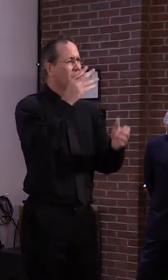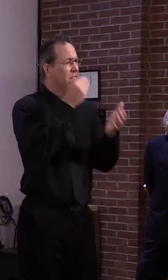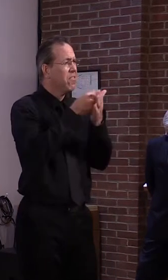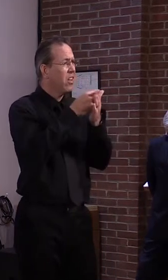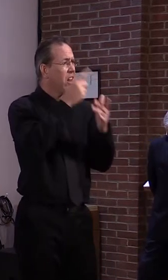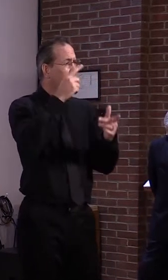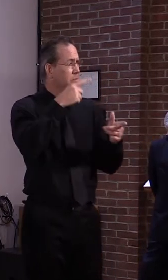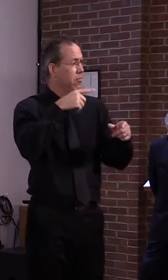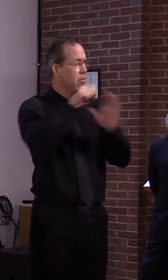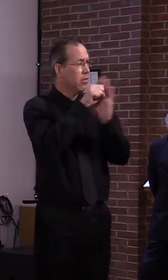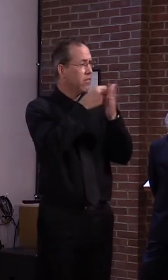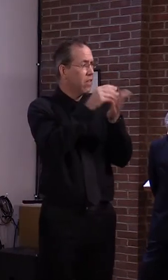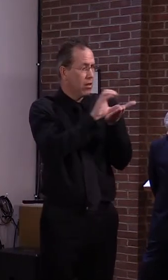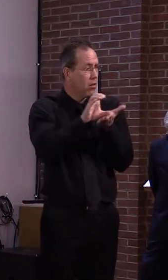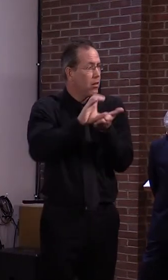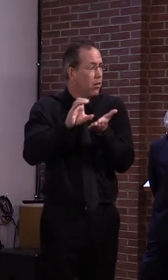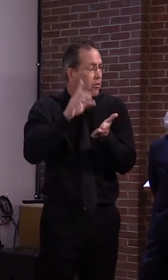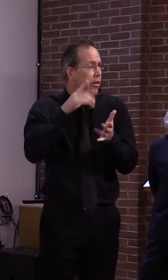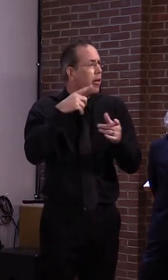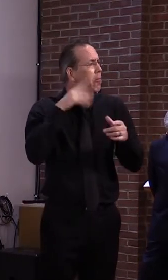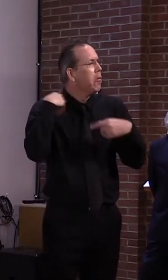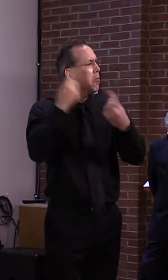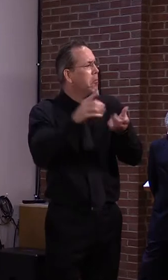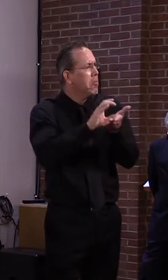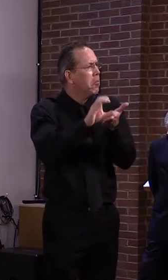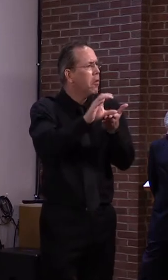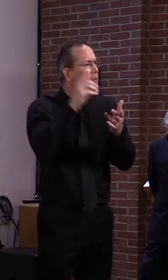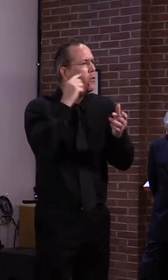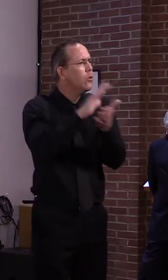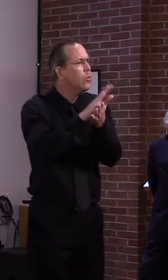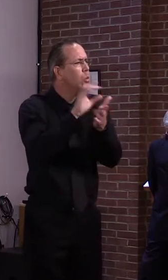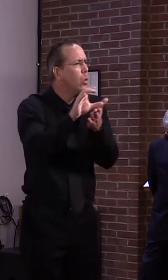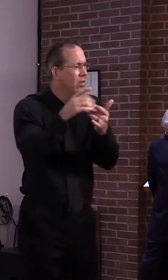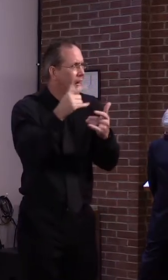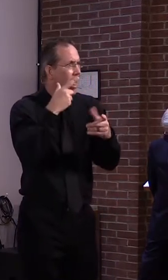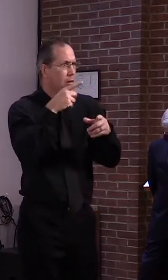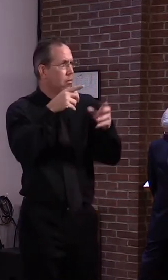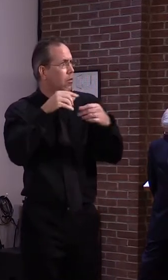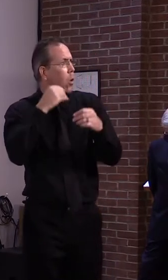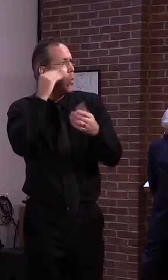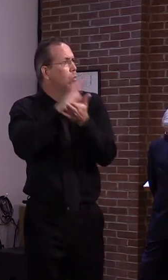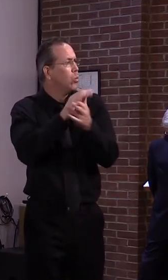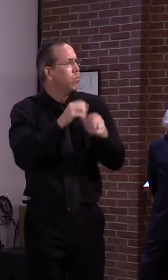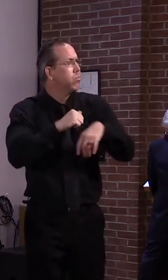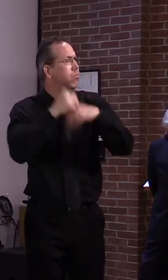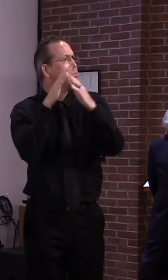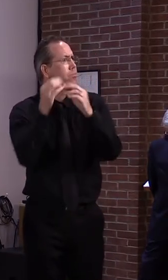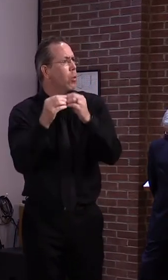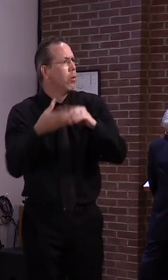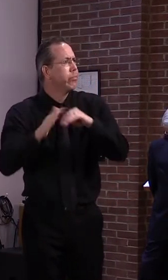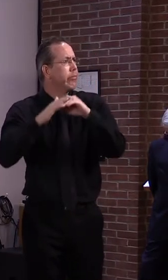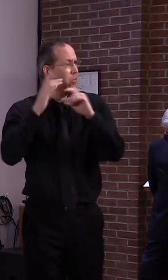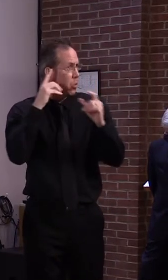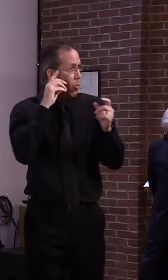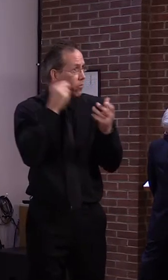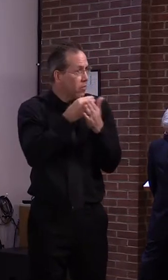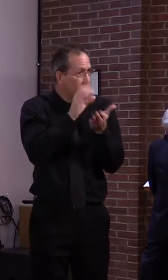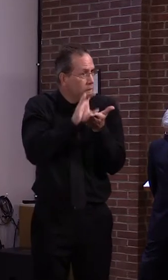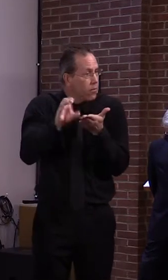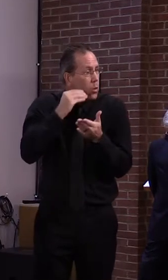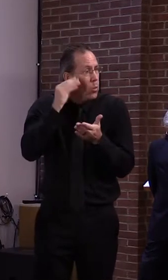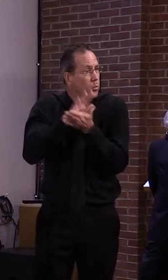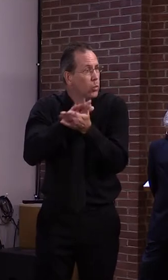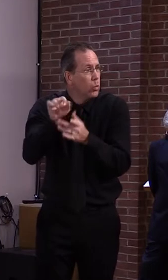They're doing this for the first time and are maybe struggling with training, curriculum, and IT. Could your agency of education has been pretty